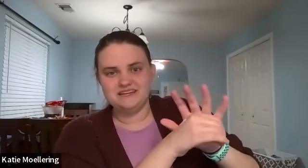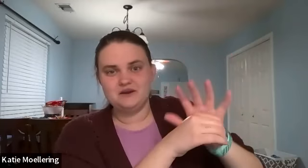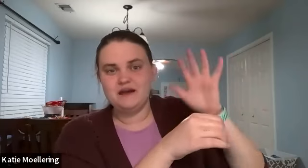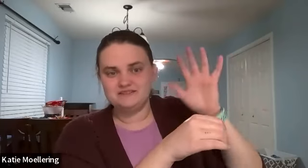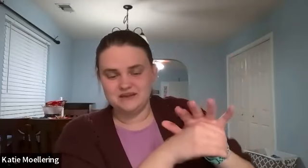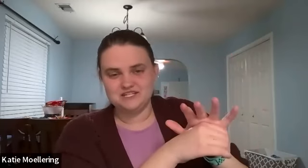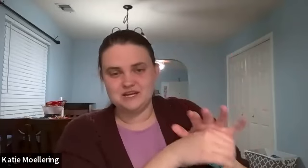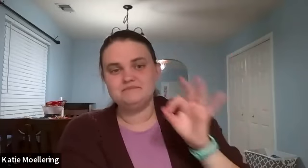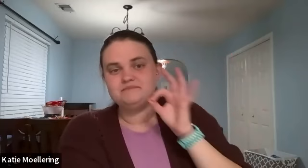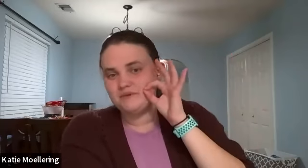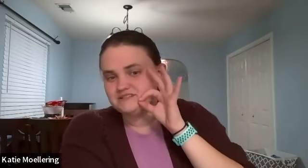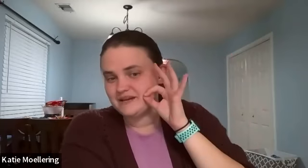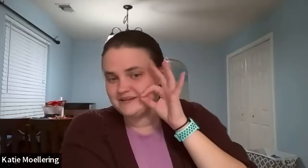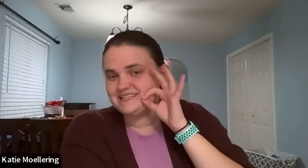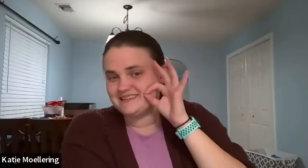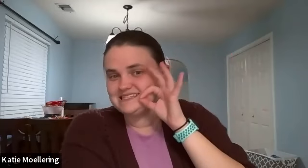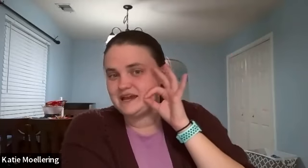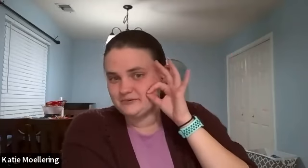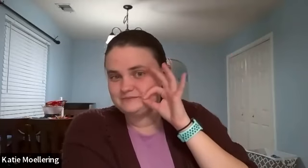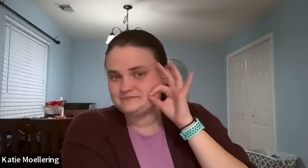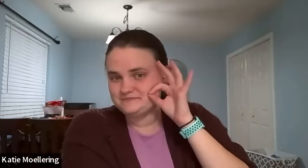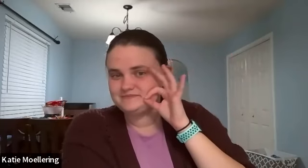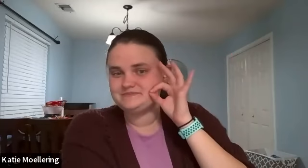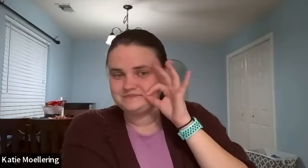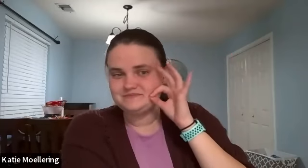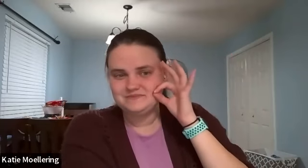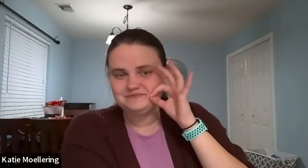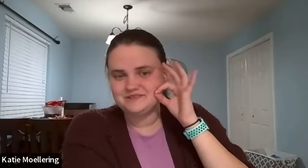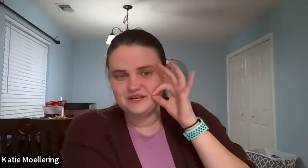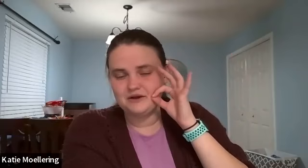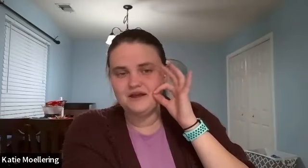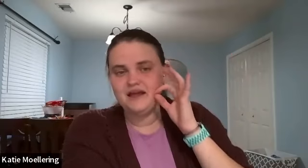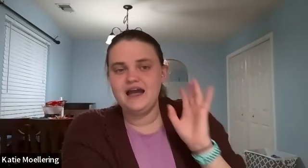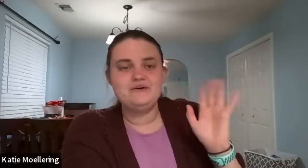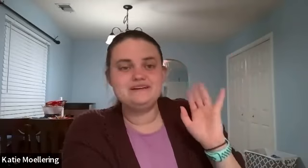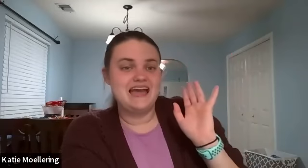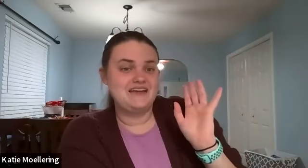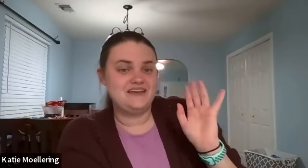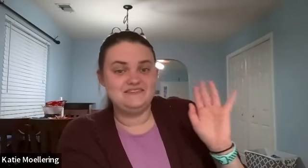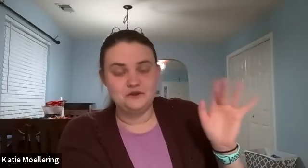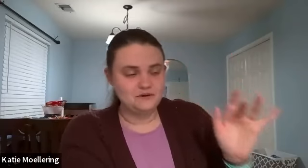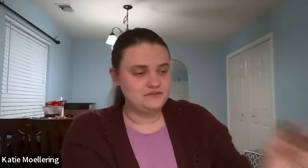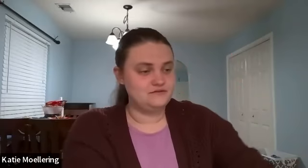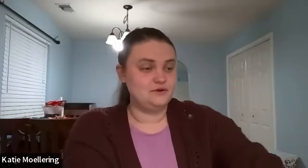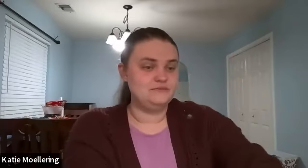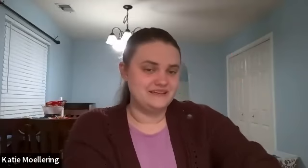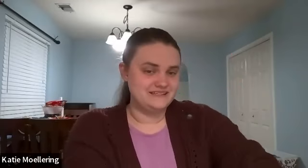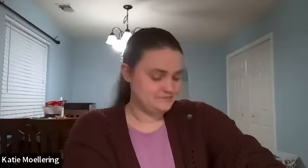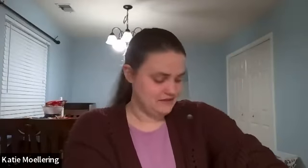it to go out. So ketchup, but most of the time I see this now. So I always add that in there with the fruit because they're